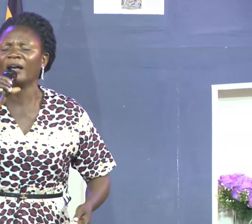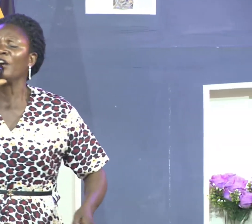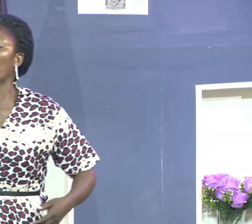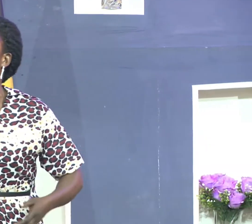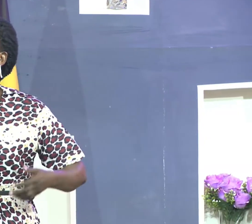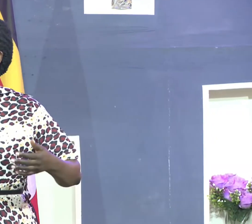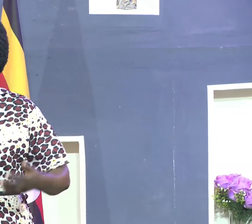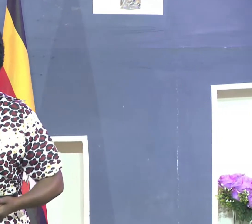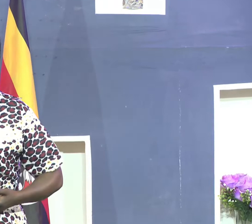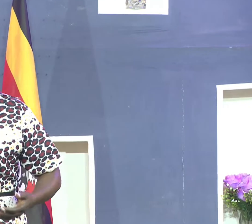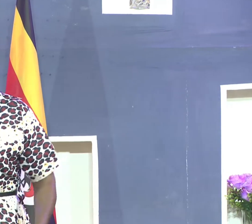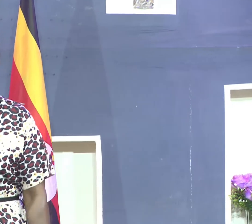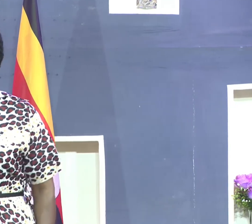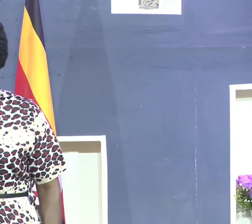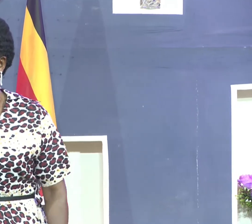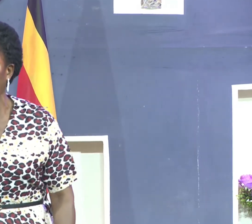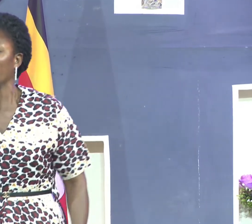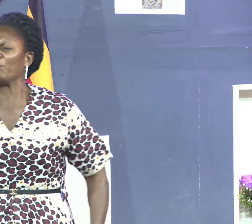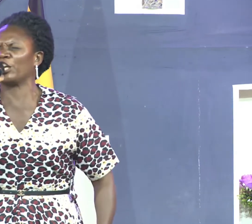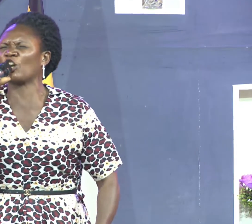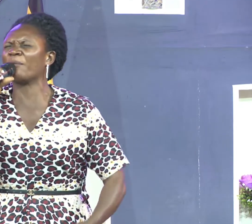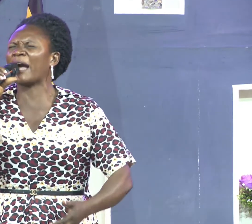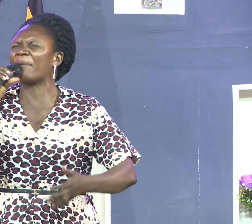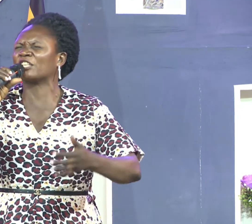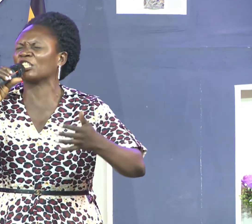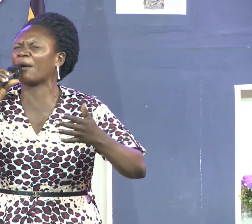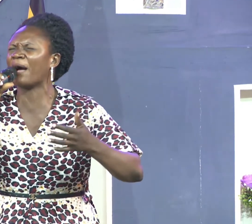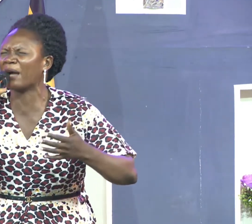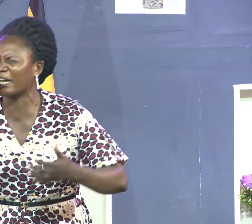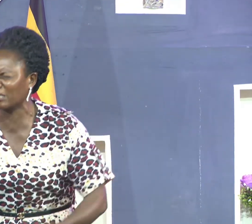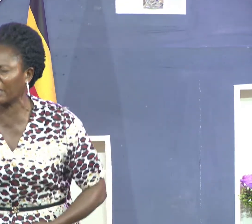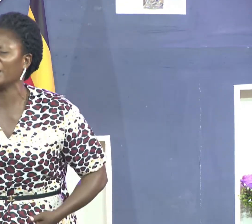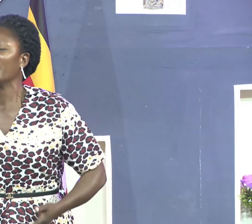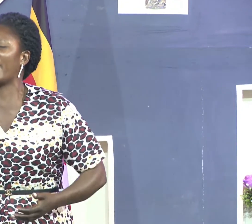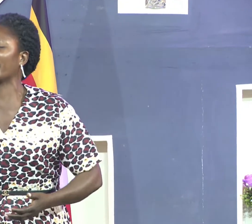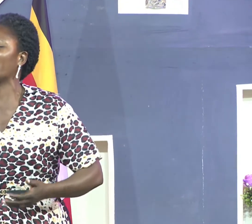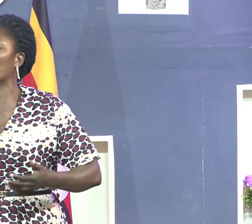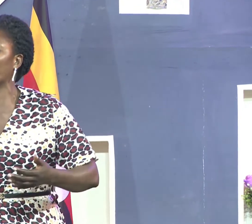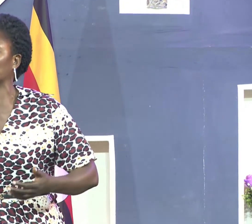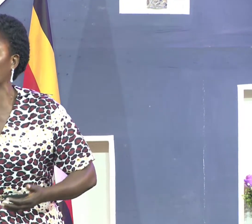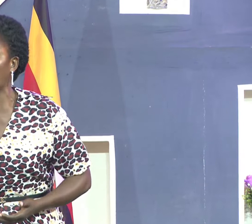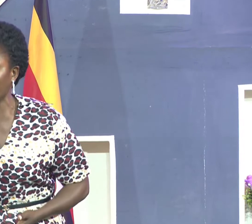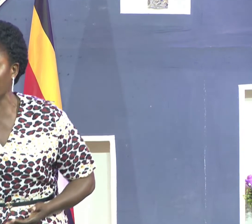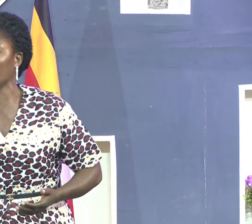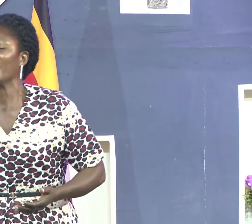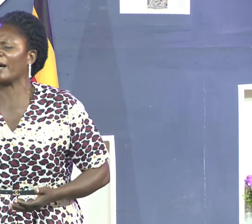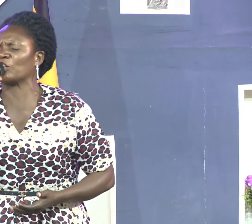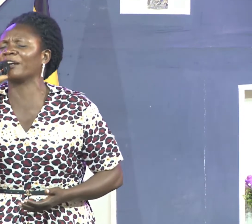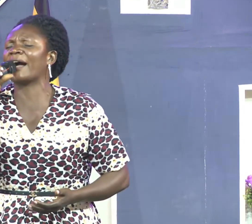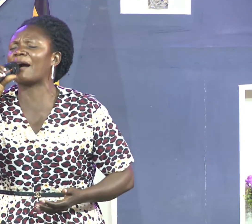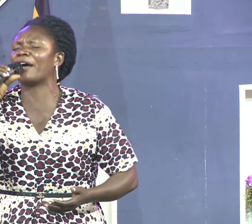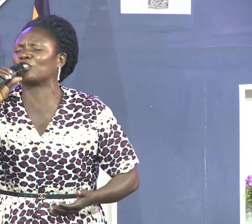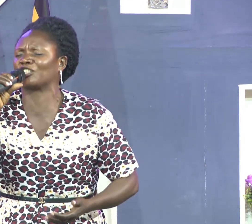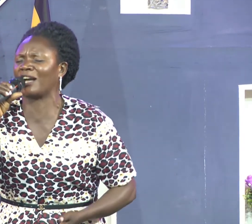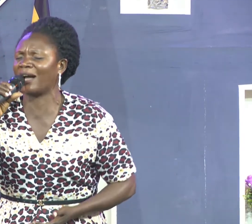kowola kowola erinnya lya yesu alokolebwe muyite omugambe nti nsaba amagezi nange newayo gyoli